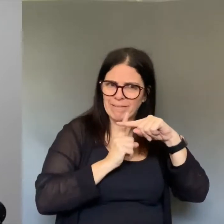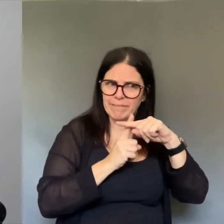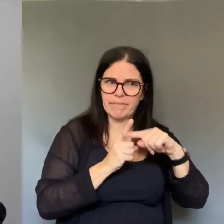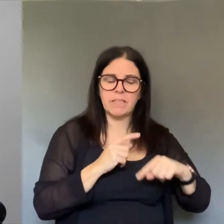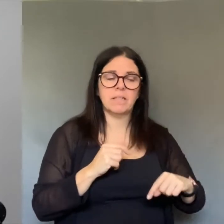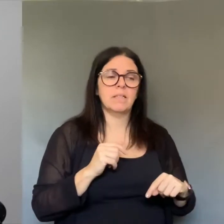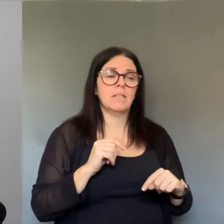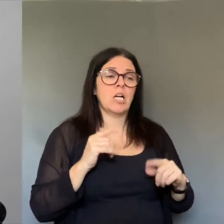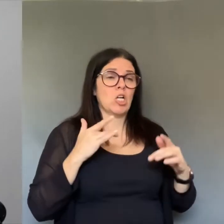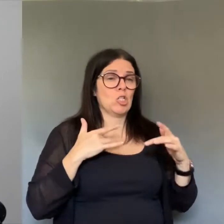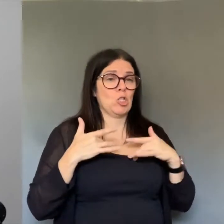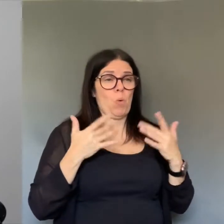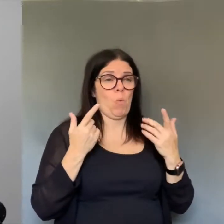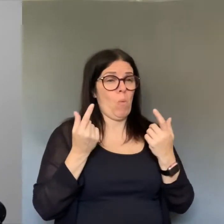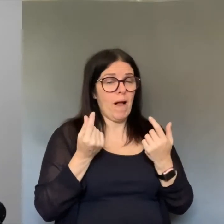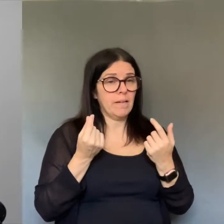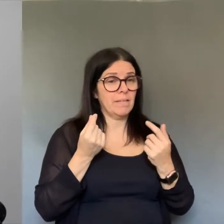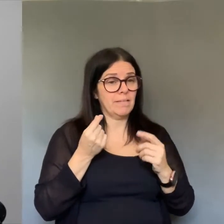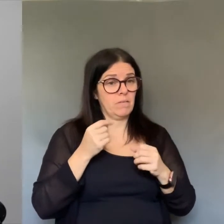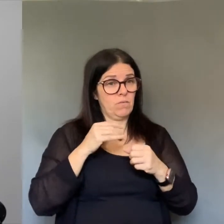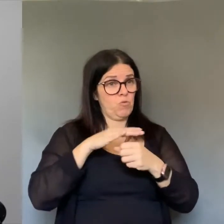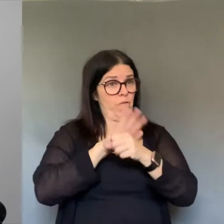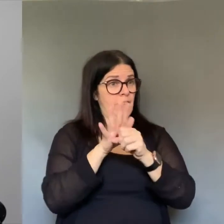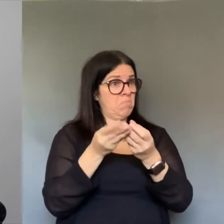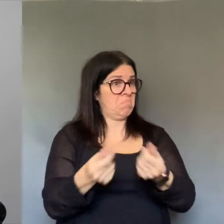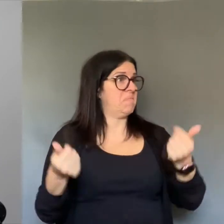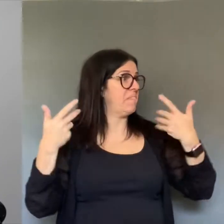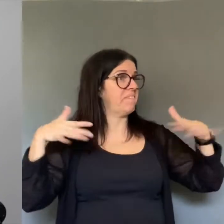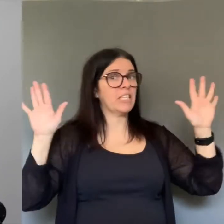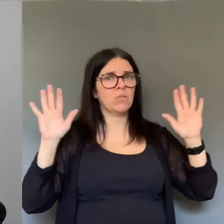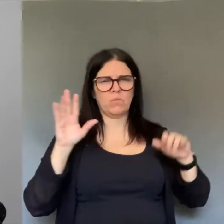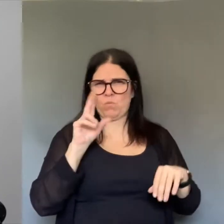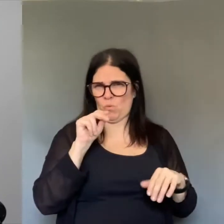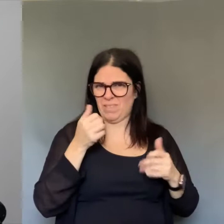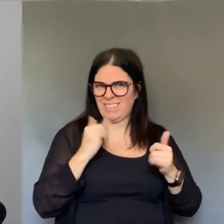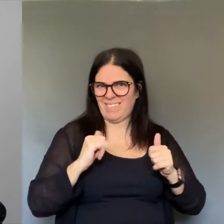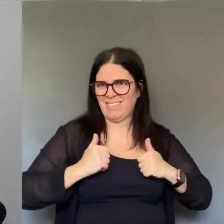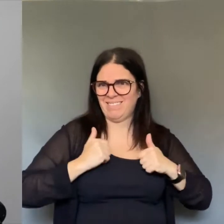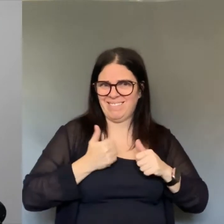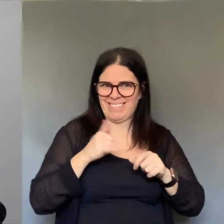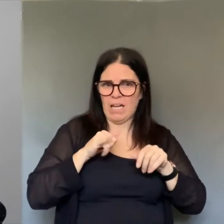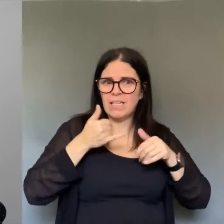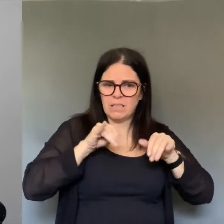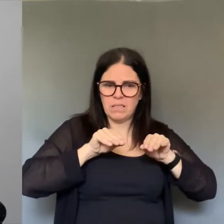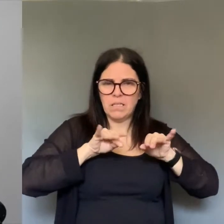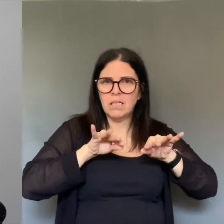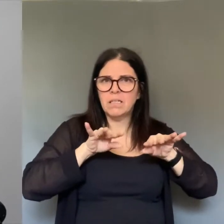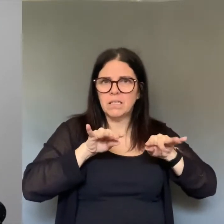its results by looking at the flattening of the curve. What the concern is,